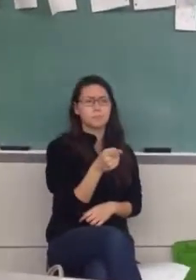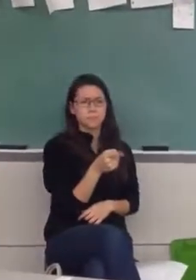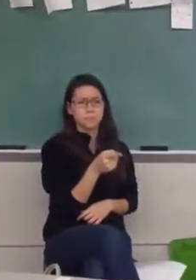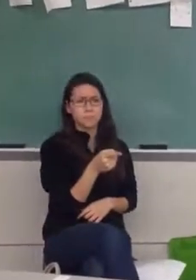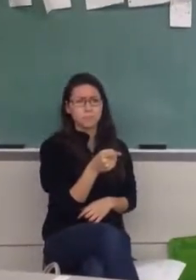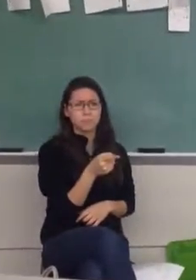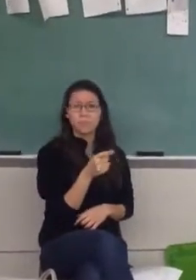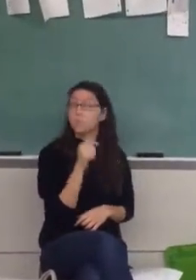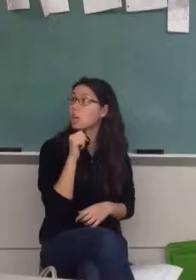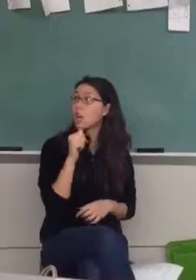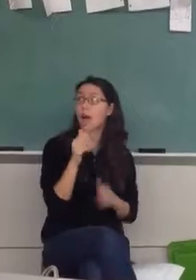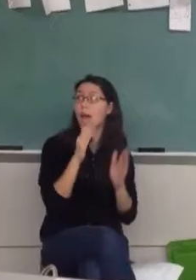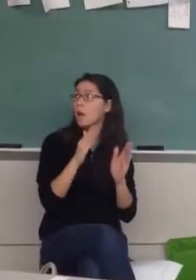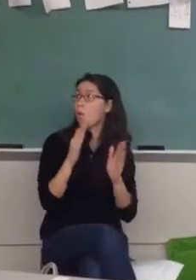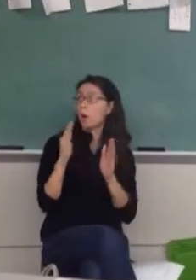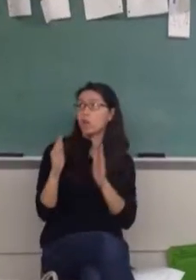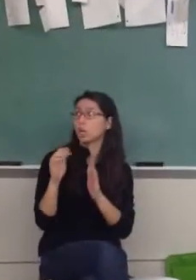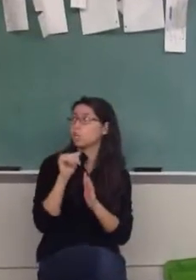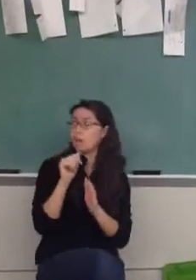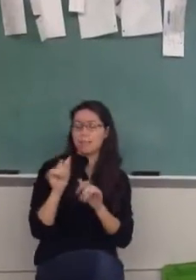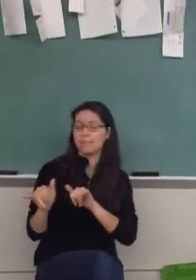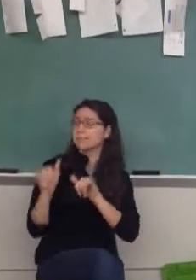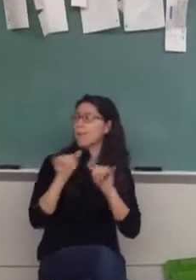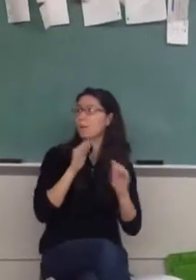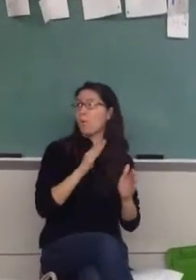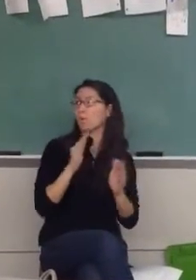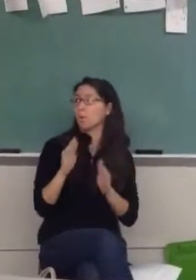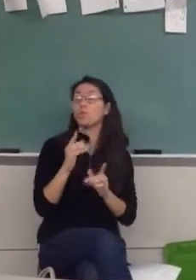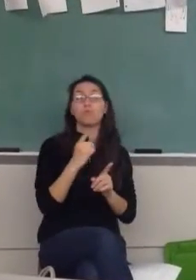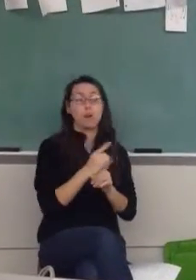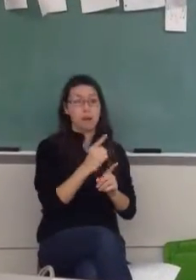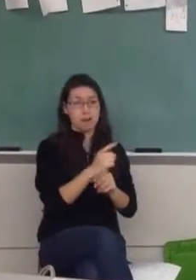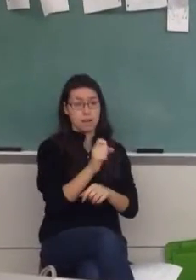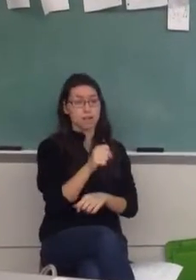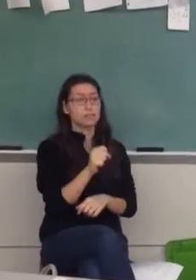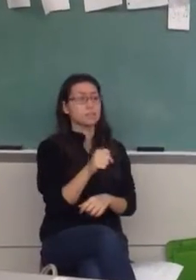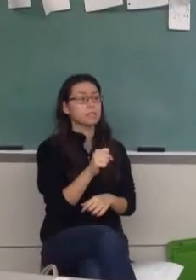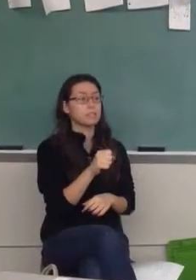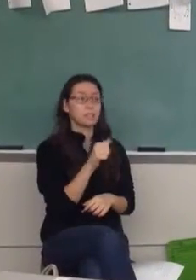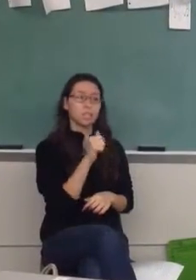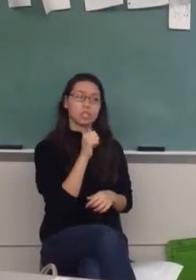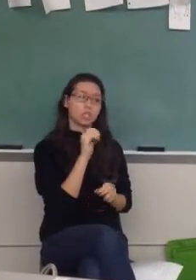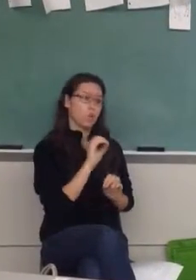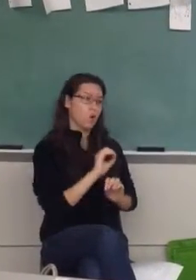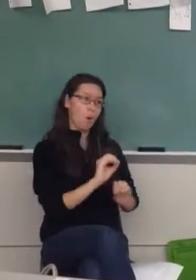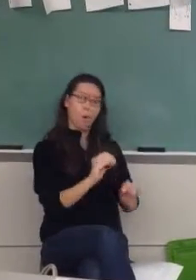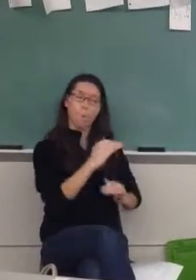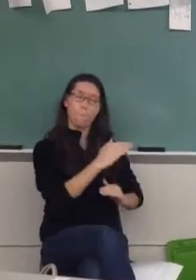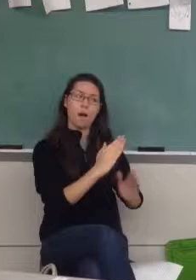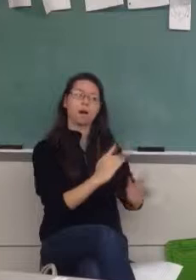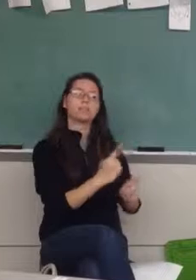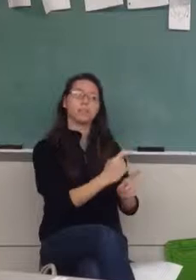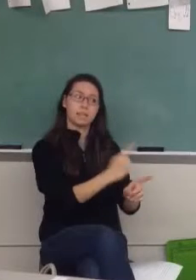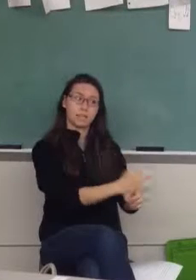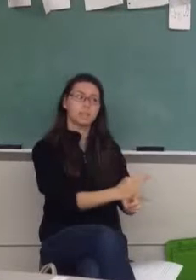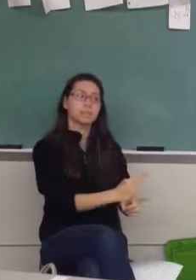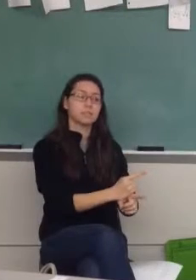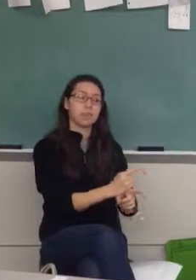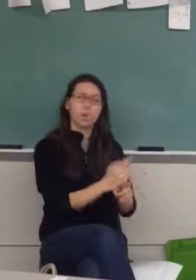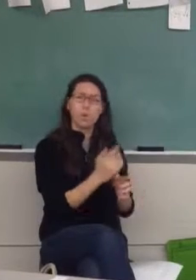in order. Not in the same order, right? Yes? There's no boxes. No boxes? What about the number Oh,